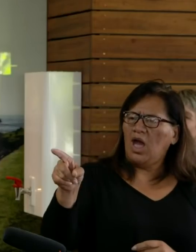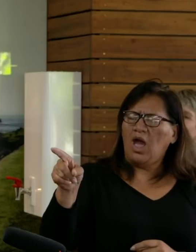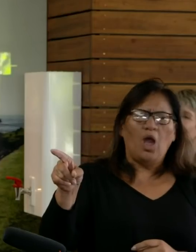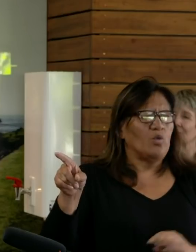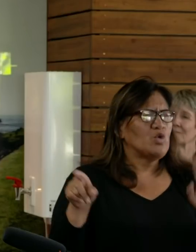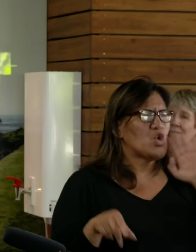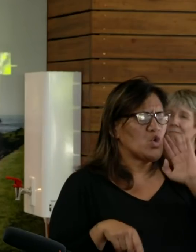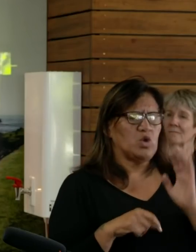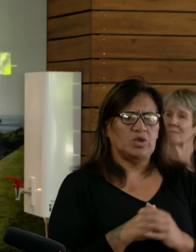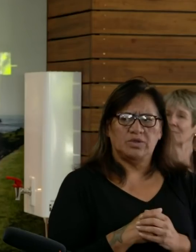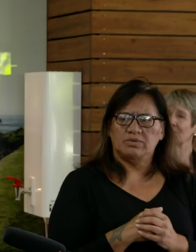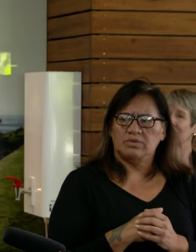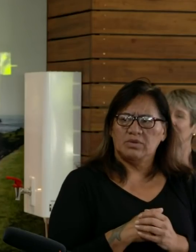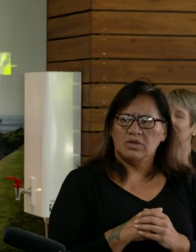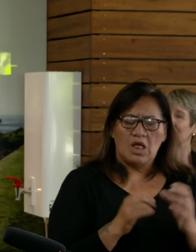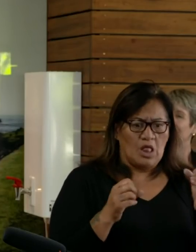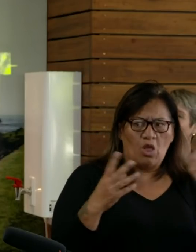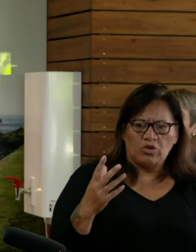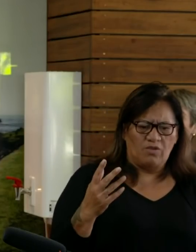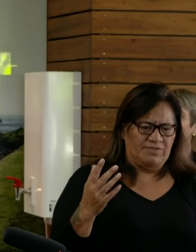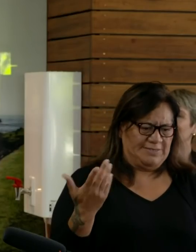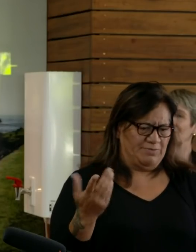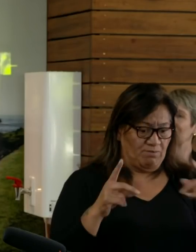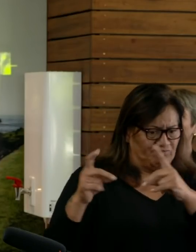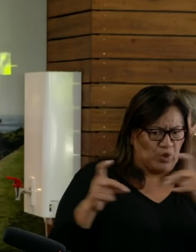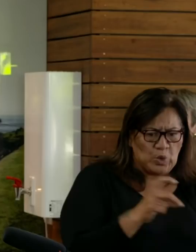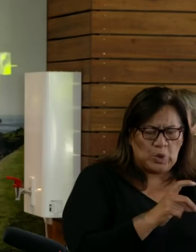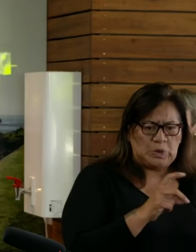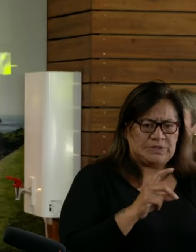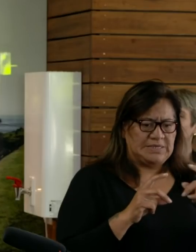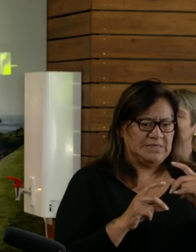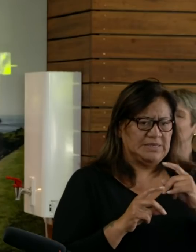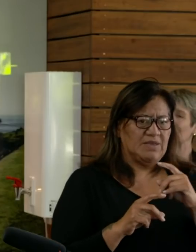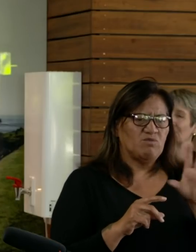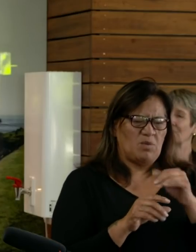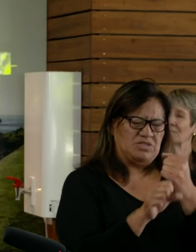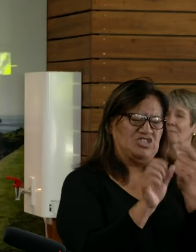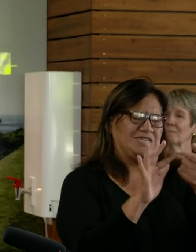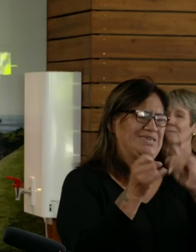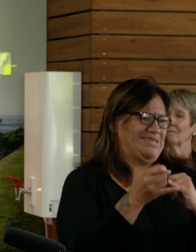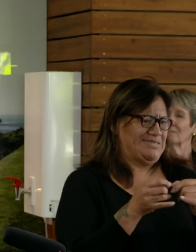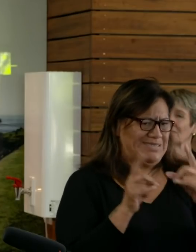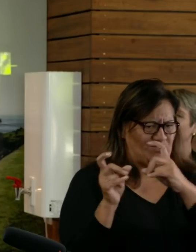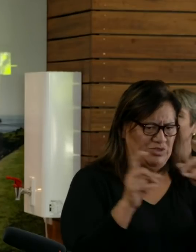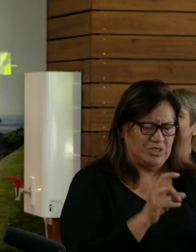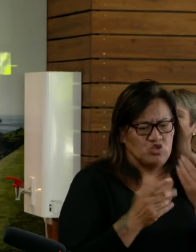of reconnaissance and photographs that were taken by GNS cameras and things like that, which indicated roughly where those 6